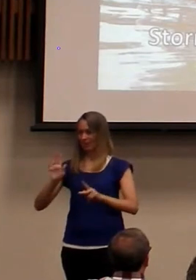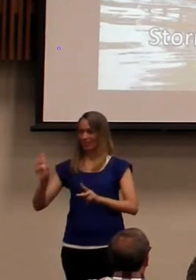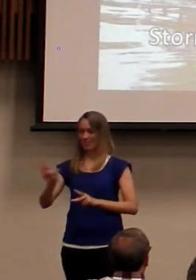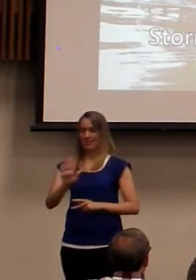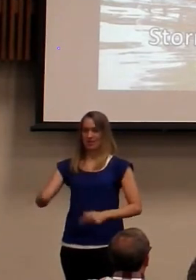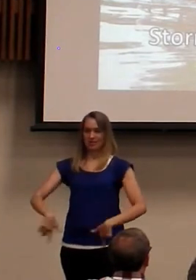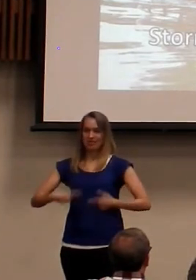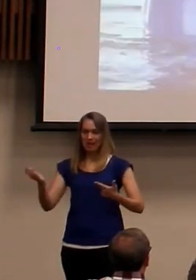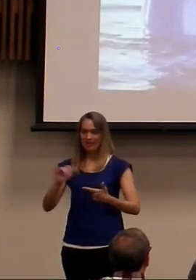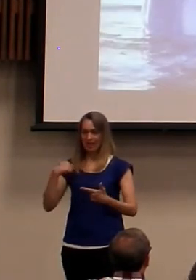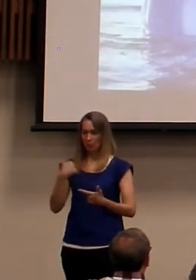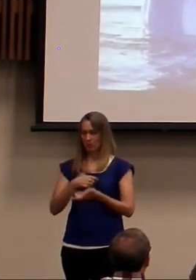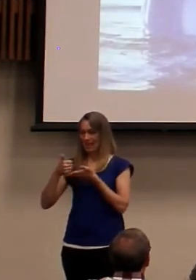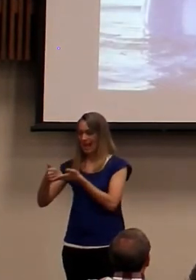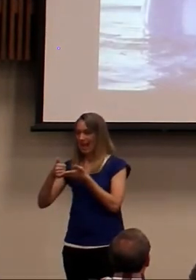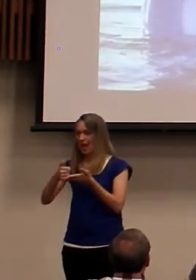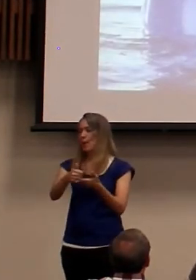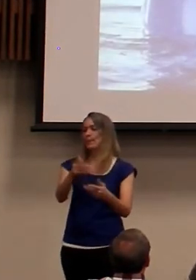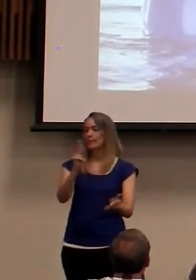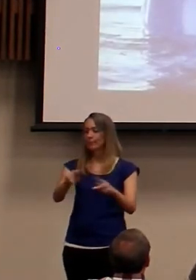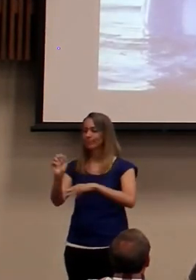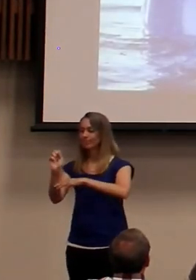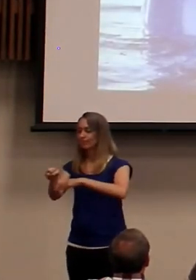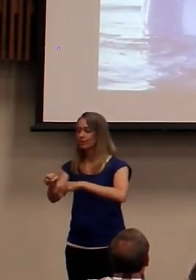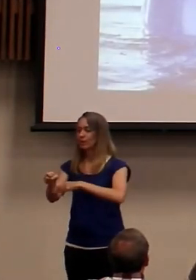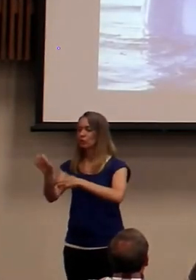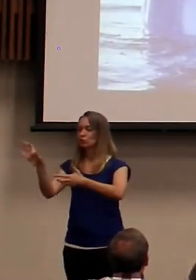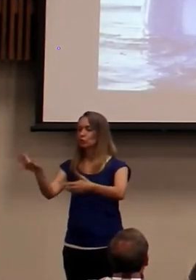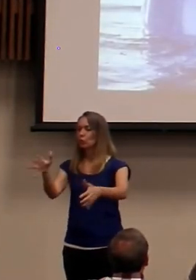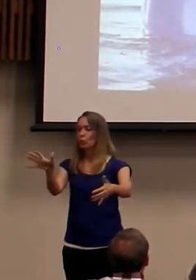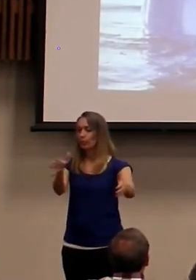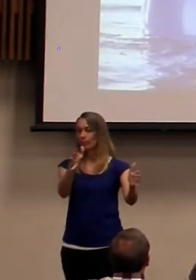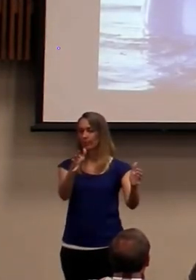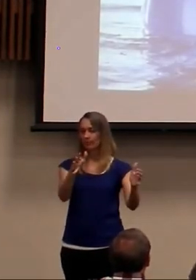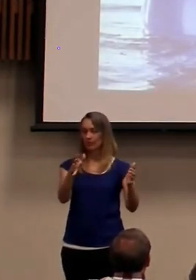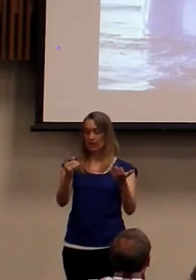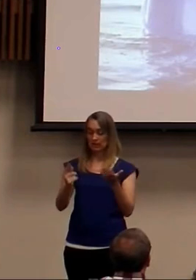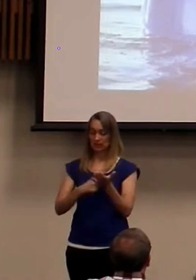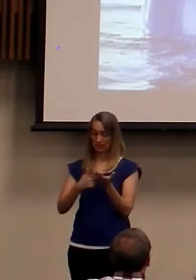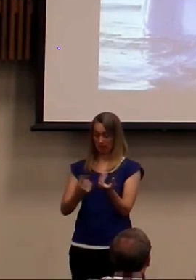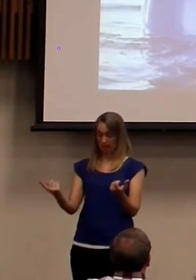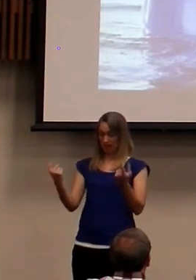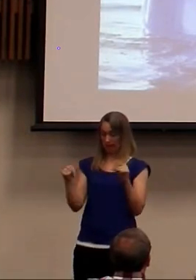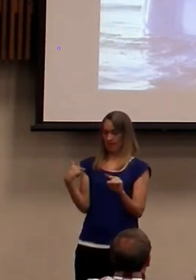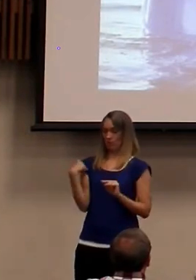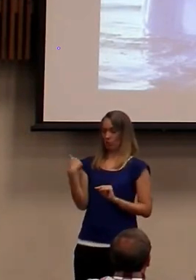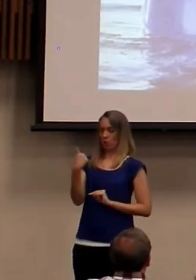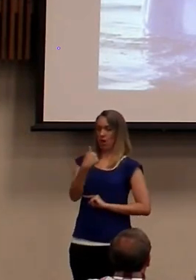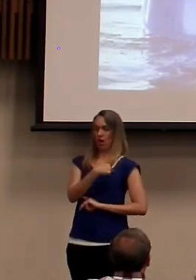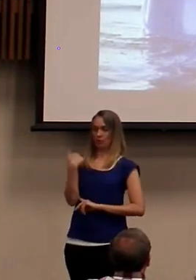through storms of that nature. But sometimes maybe it's us going in the storm.